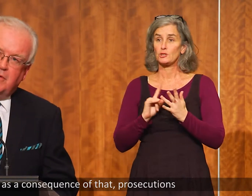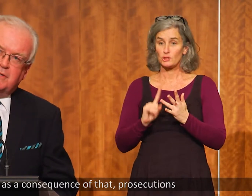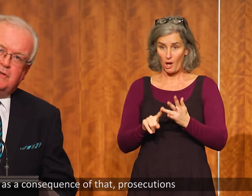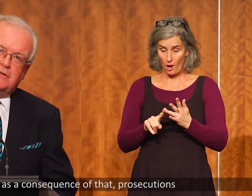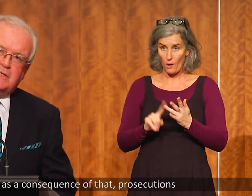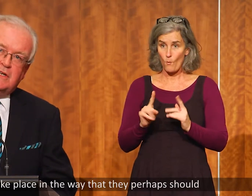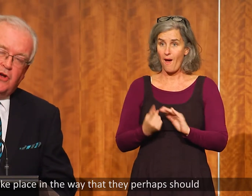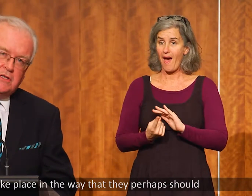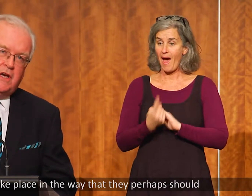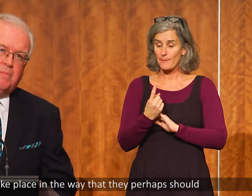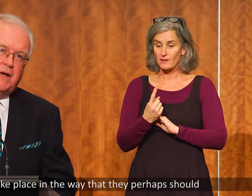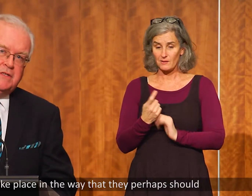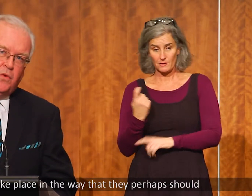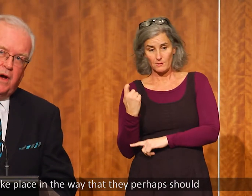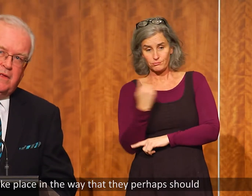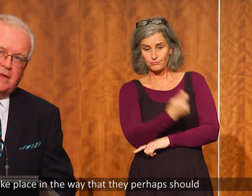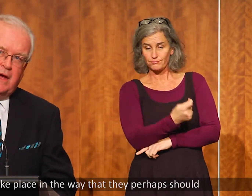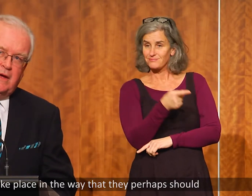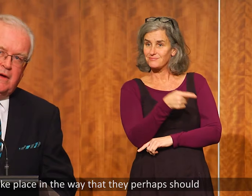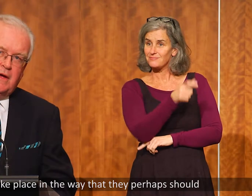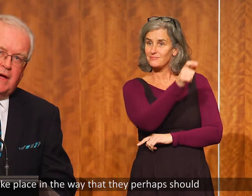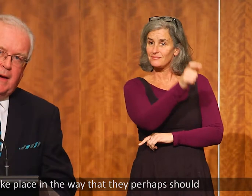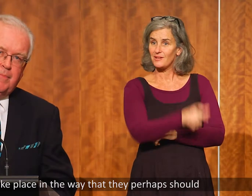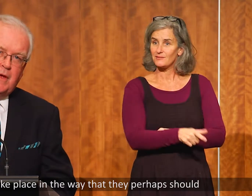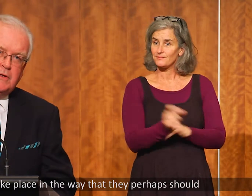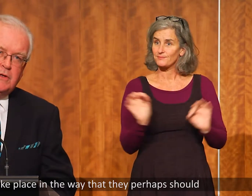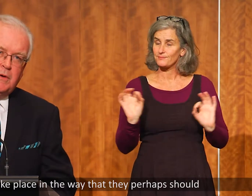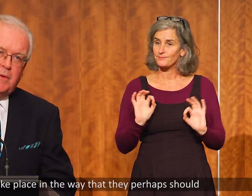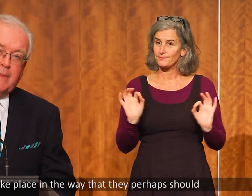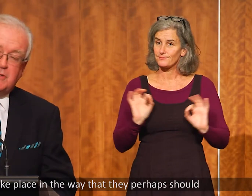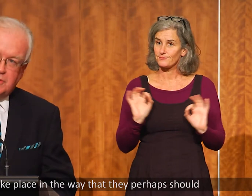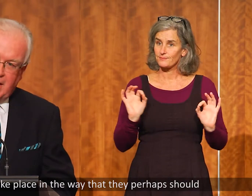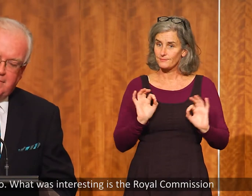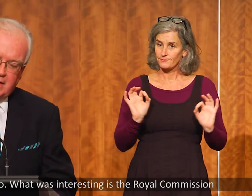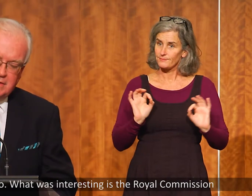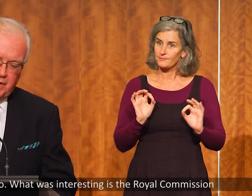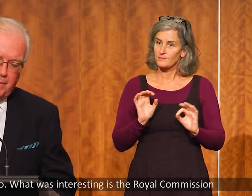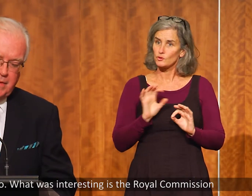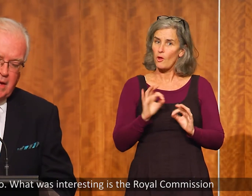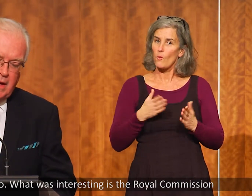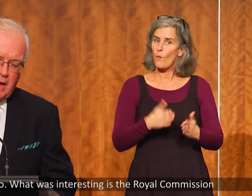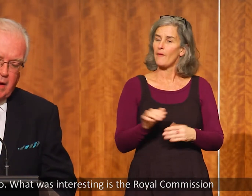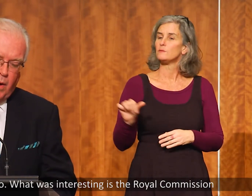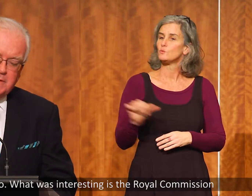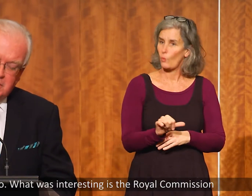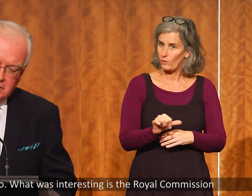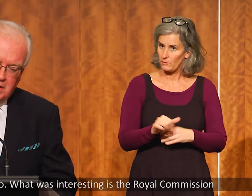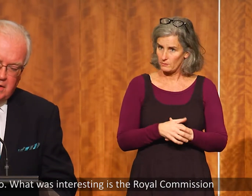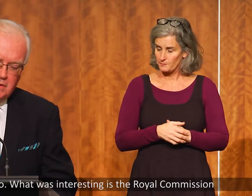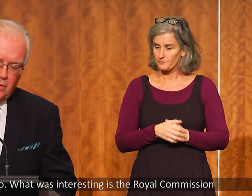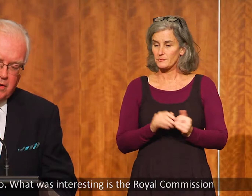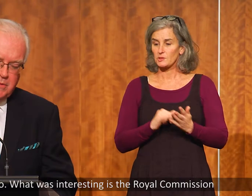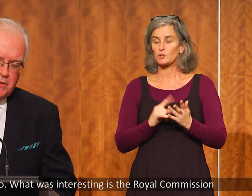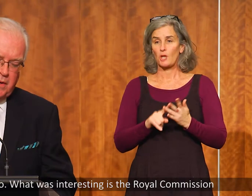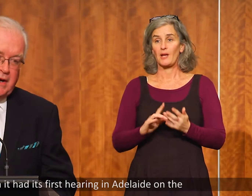that, prosecutions did not take place in the way that they perhaps should have done so. What was